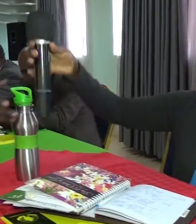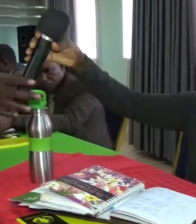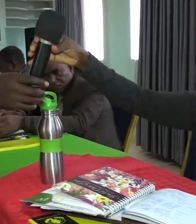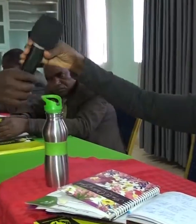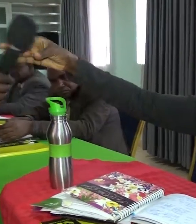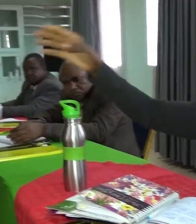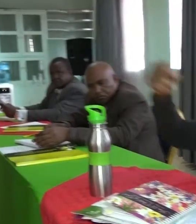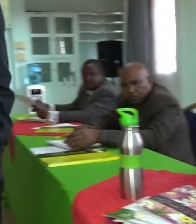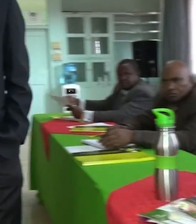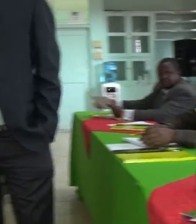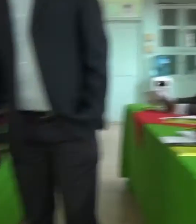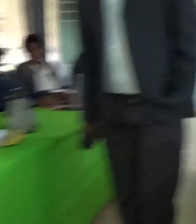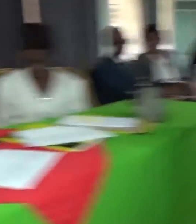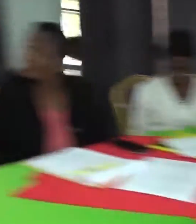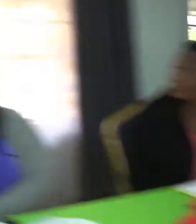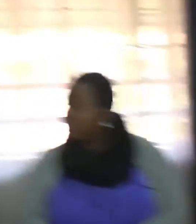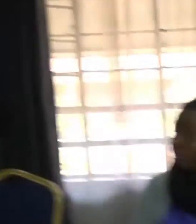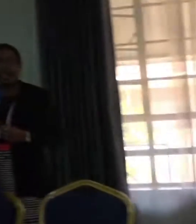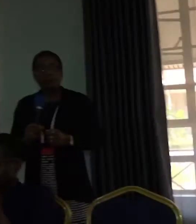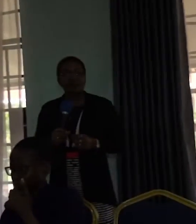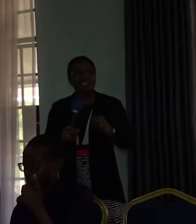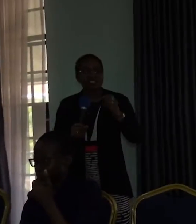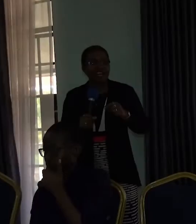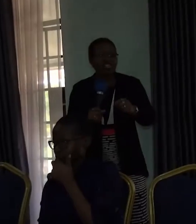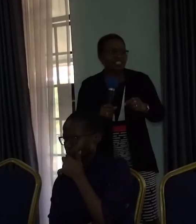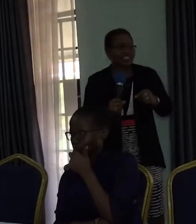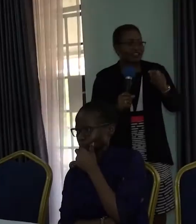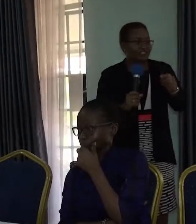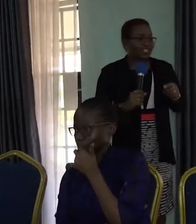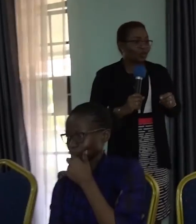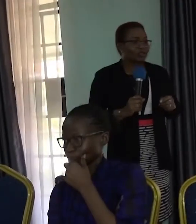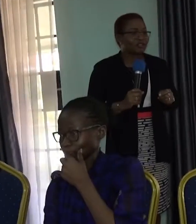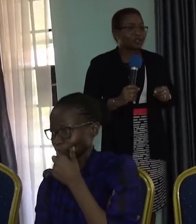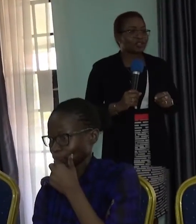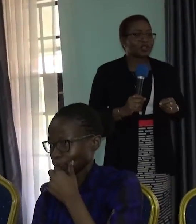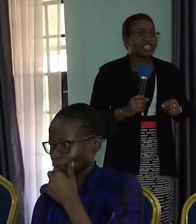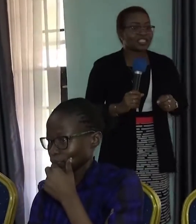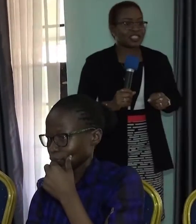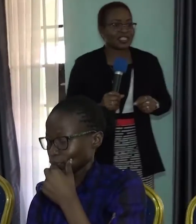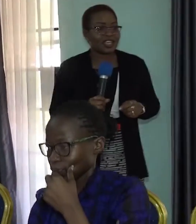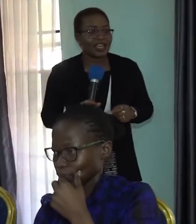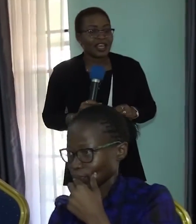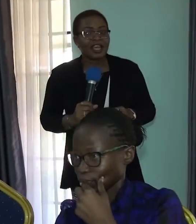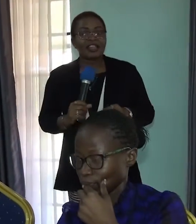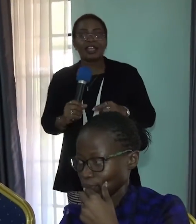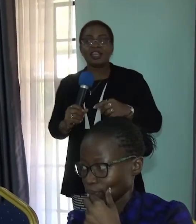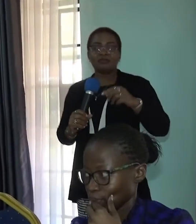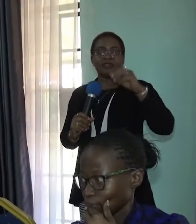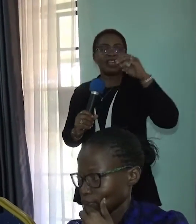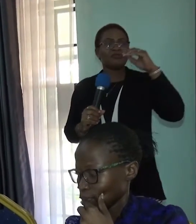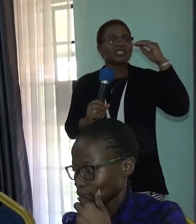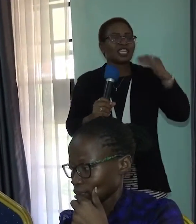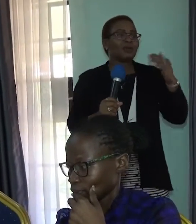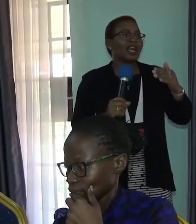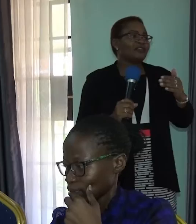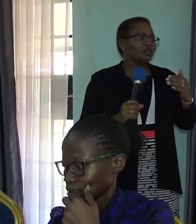realize what she has talked about, what we learned yesterday about the challenges that are facing inclusive education, isn't it? Then,